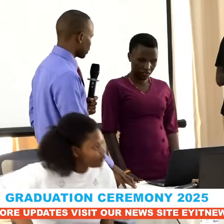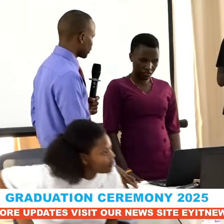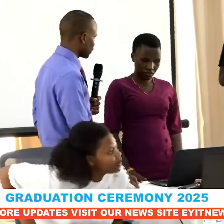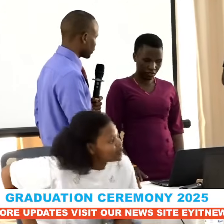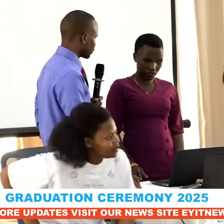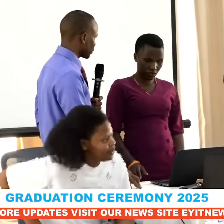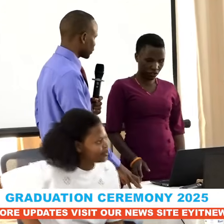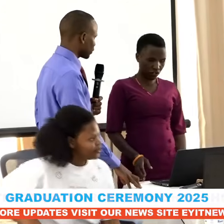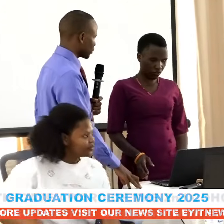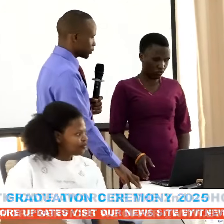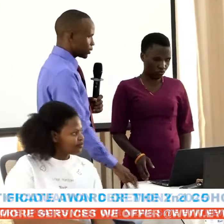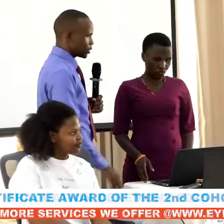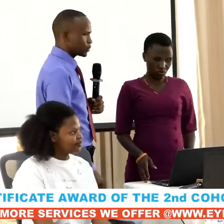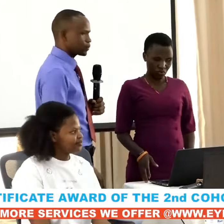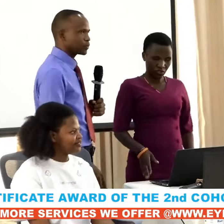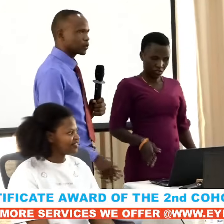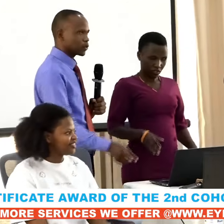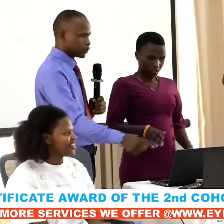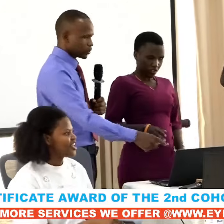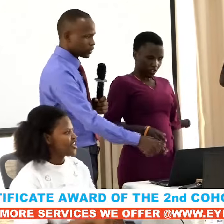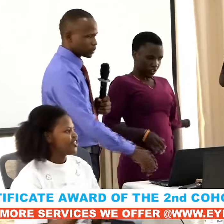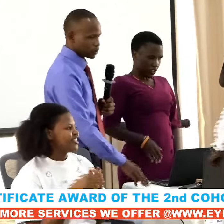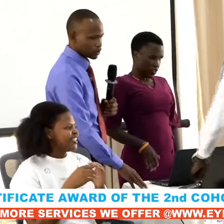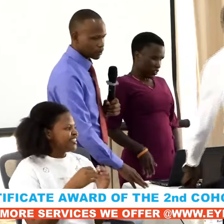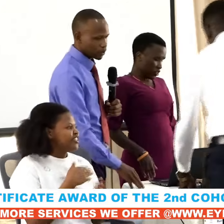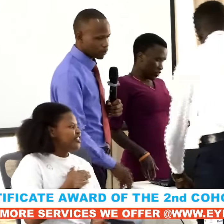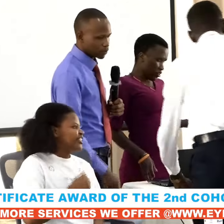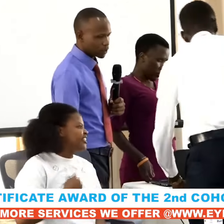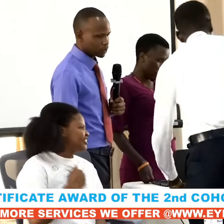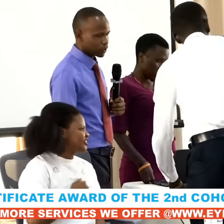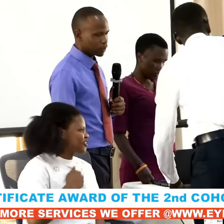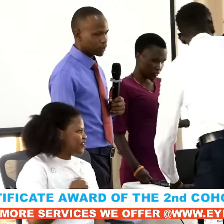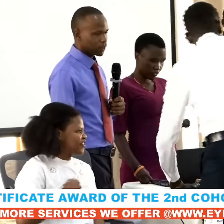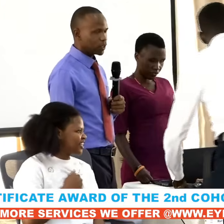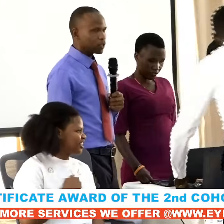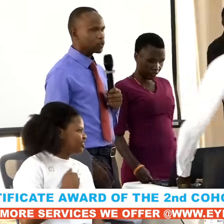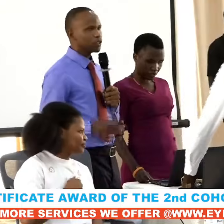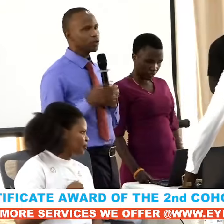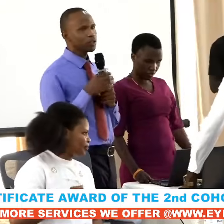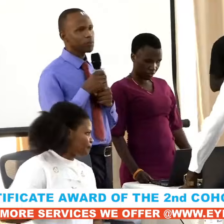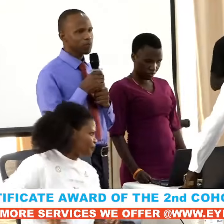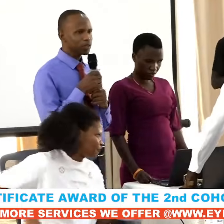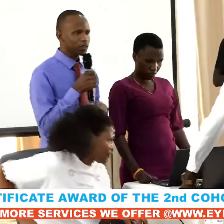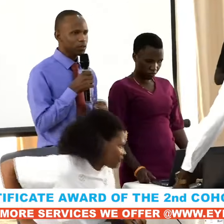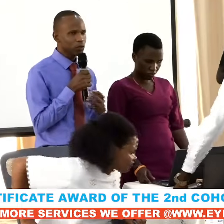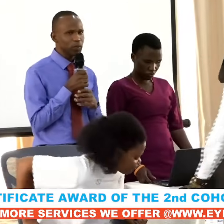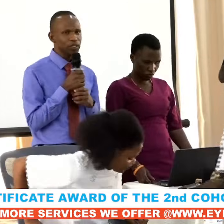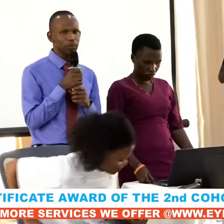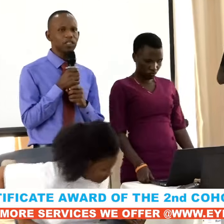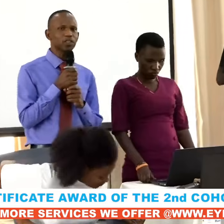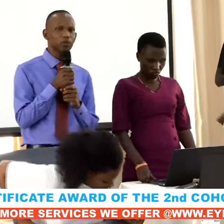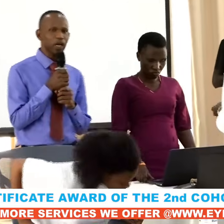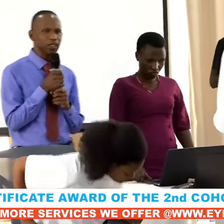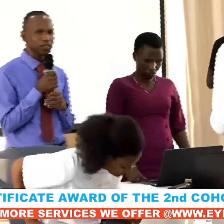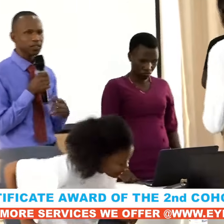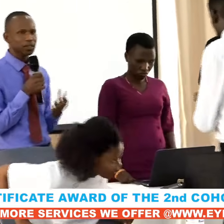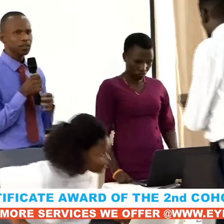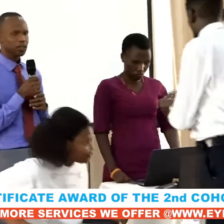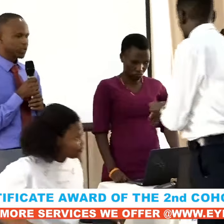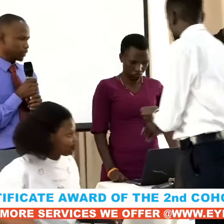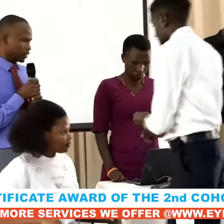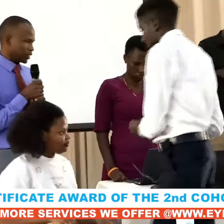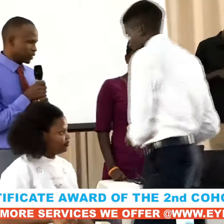Yeah. Yeah. You connect the projector. So she will speak, she will be speaking to